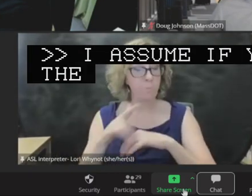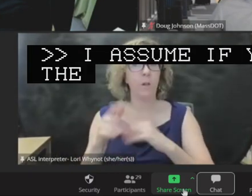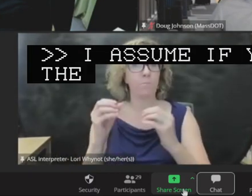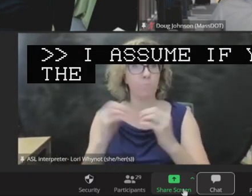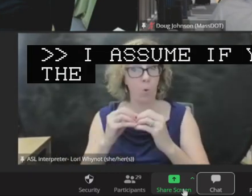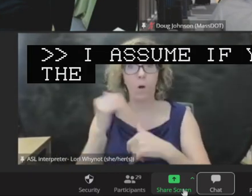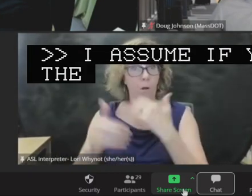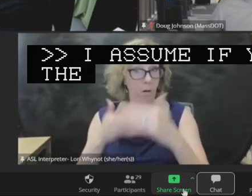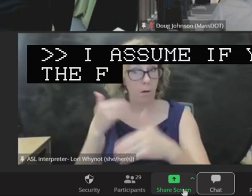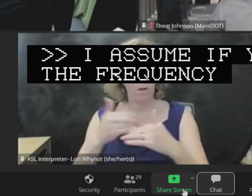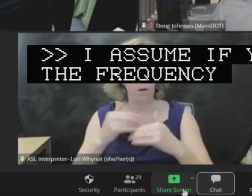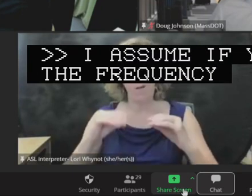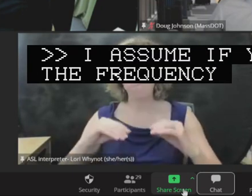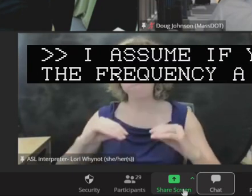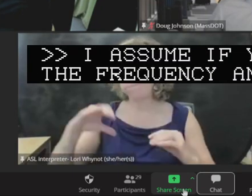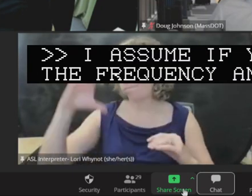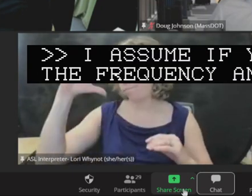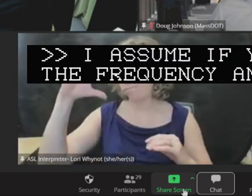that you have to take away